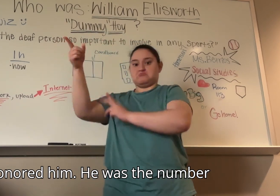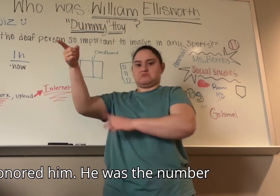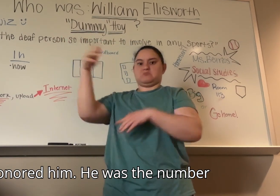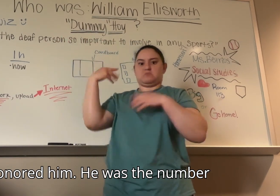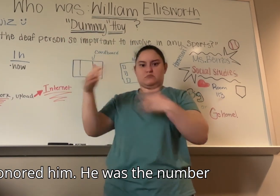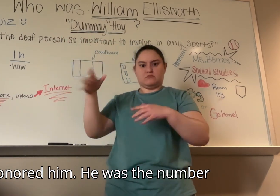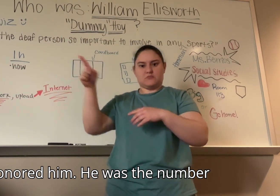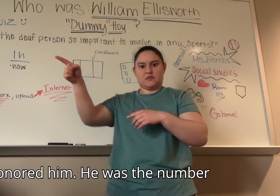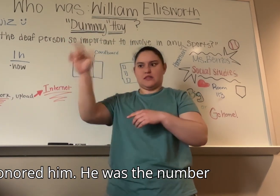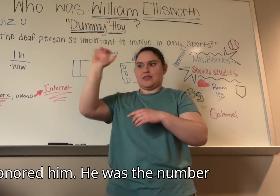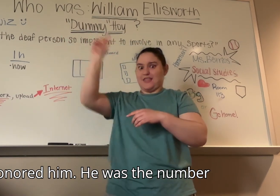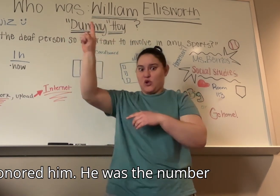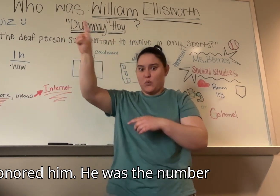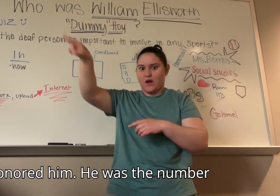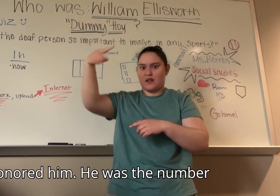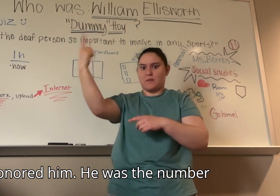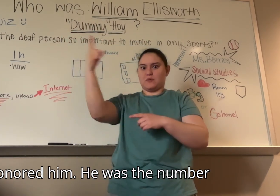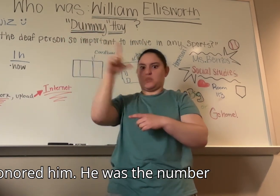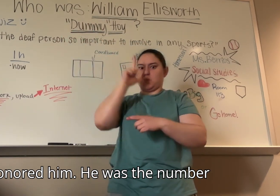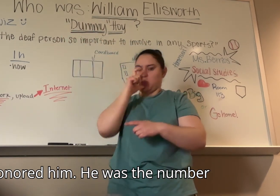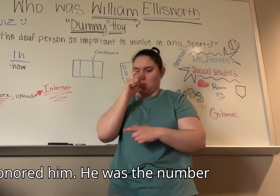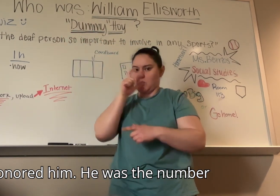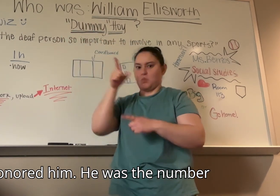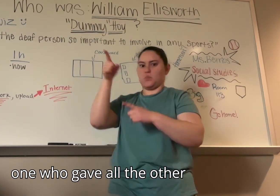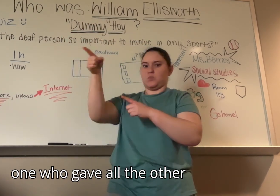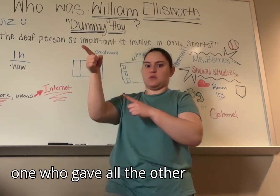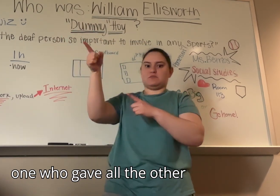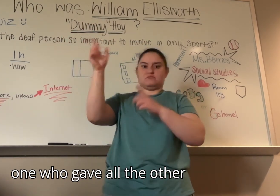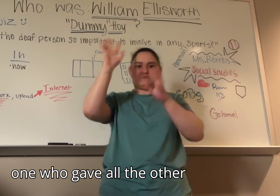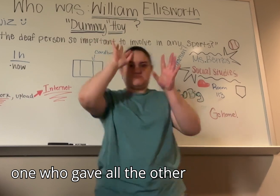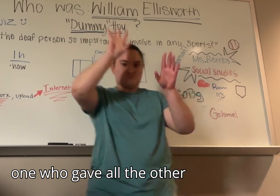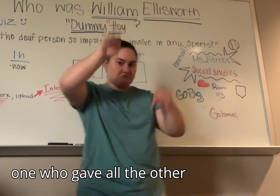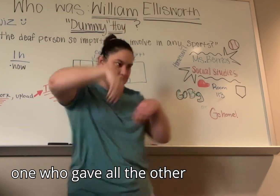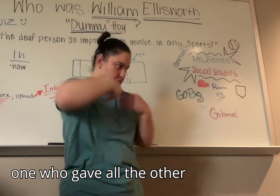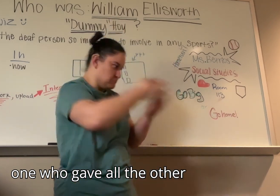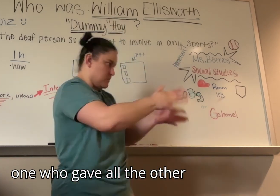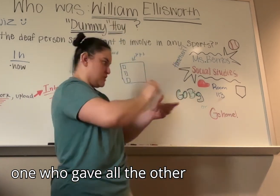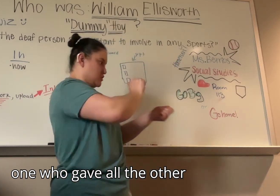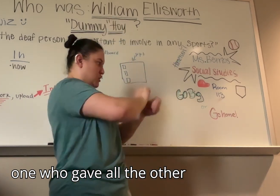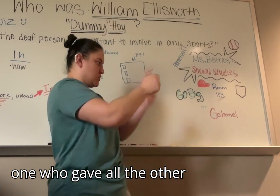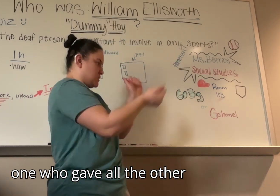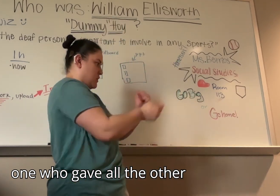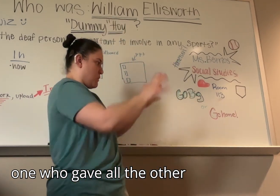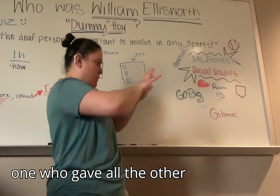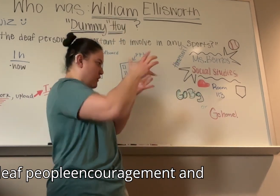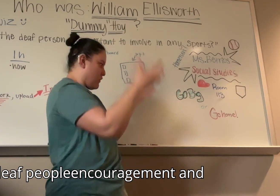honored him. He was the number one who gave all the other deaf